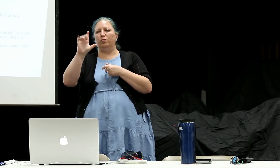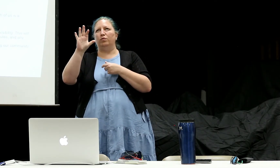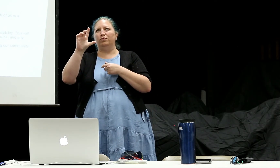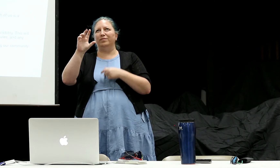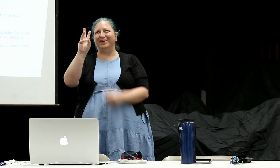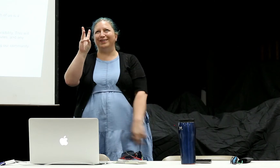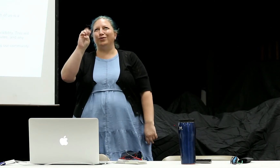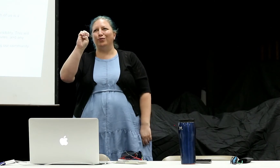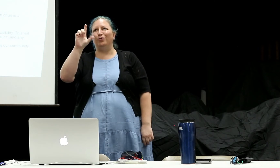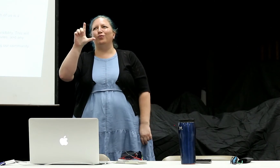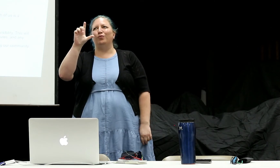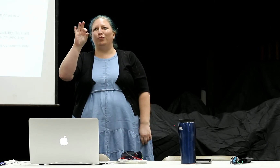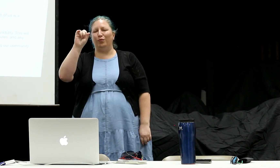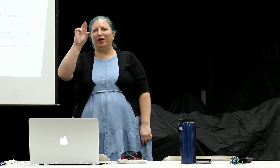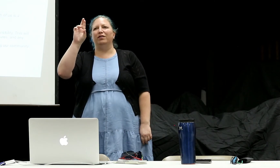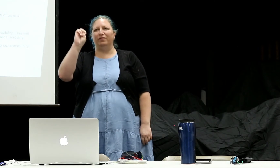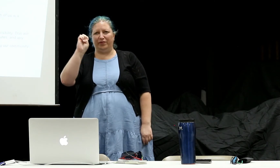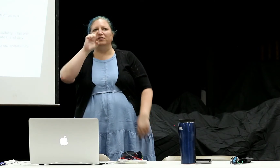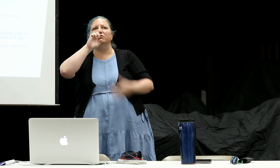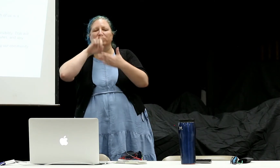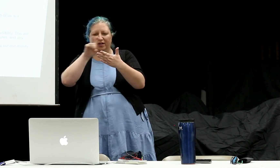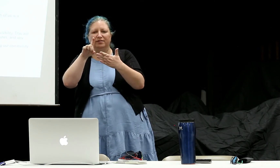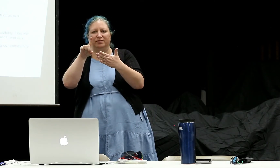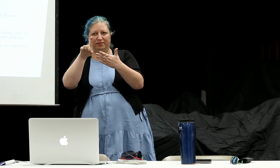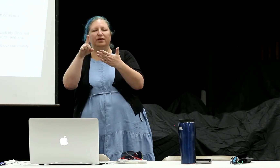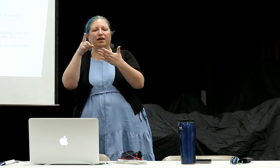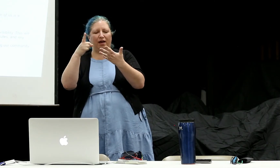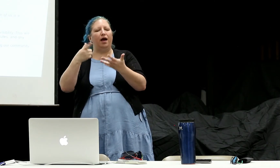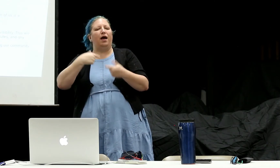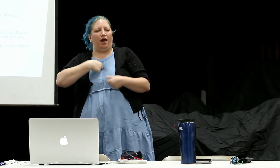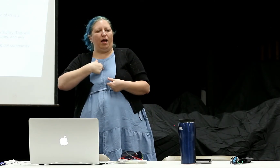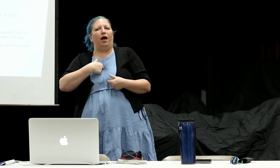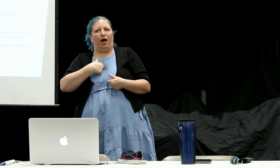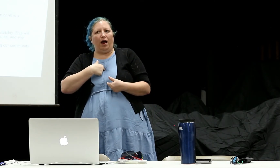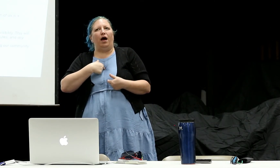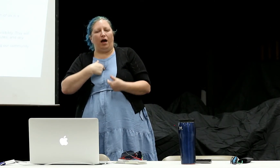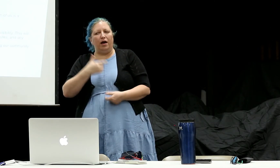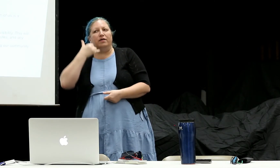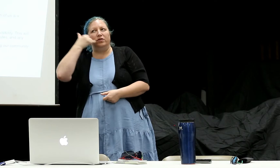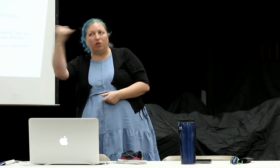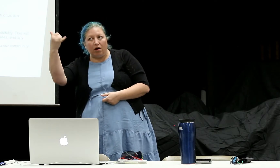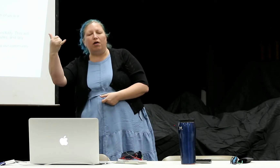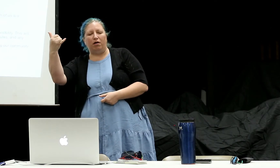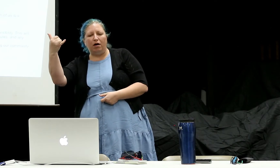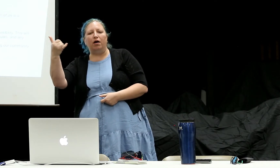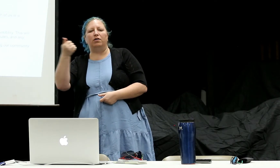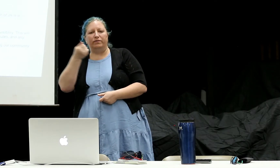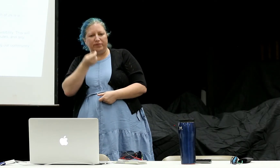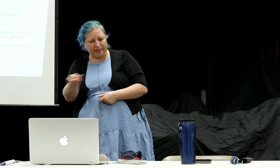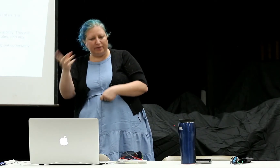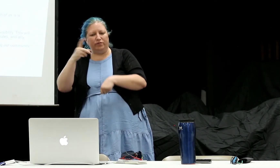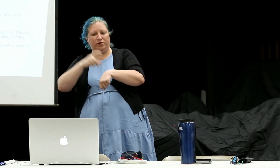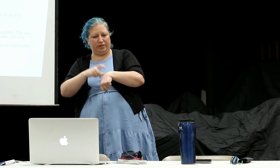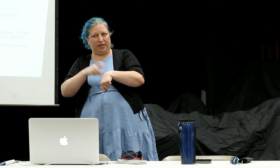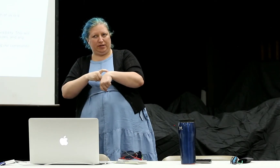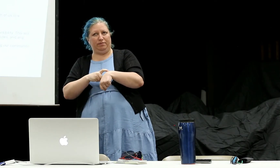that medication costs so much. But, right, we need to make sure that we're able to stop these companies from just doing